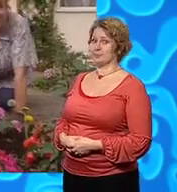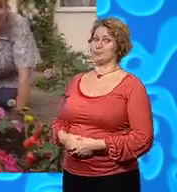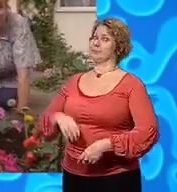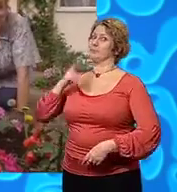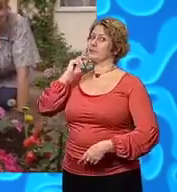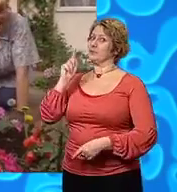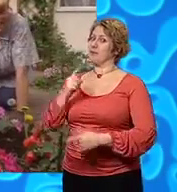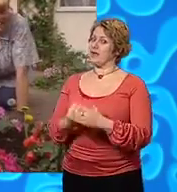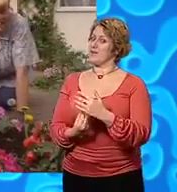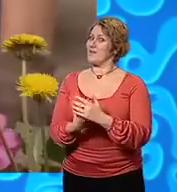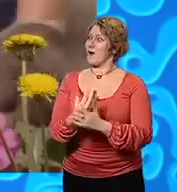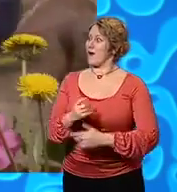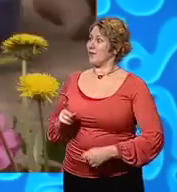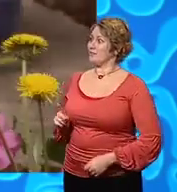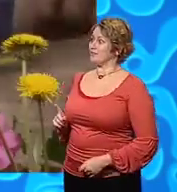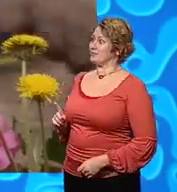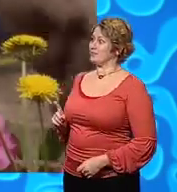And look what's growing in my garden.